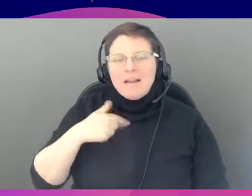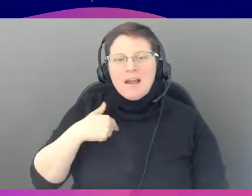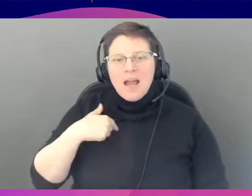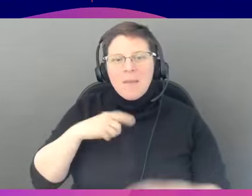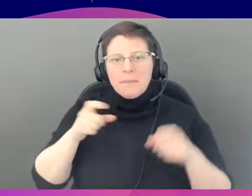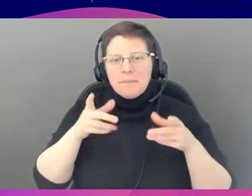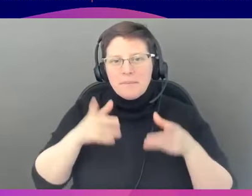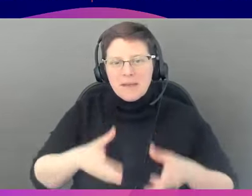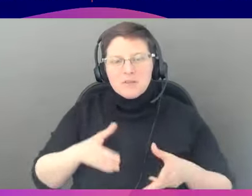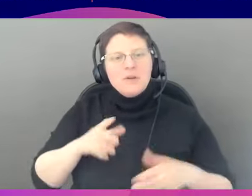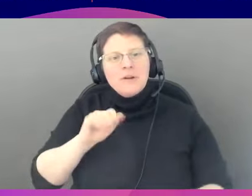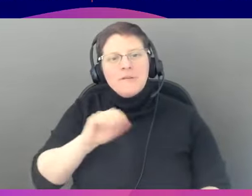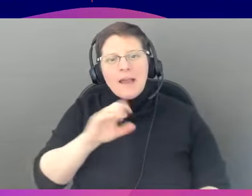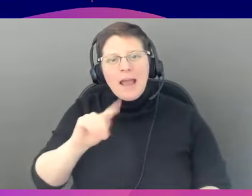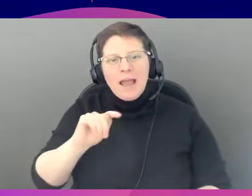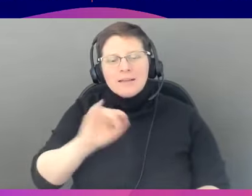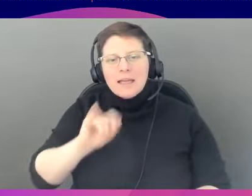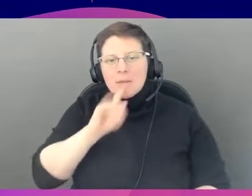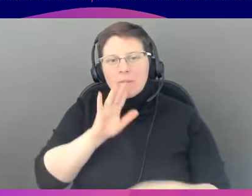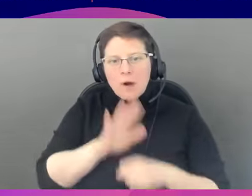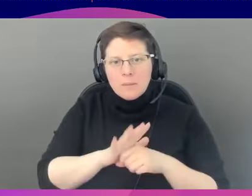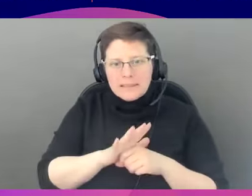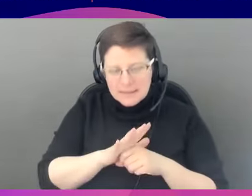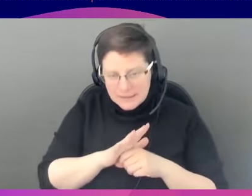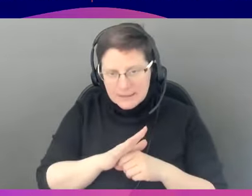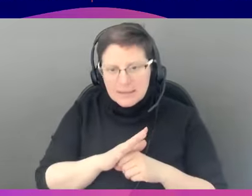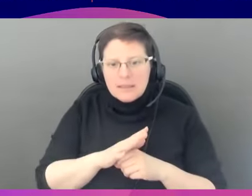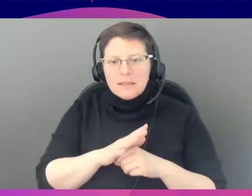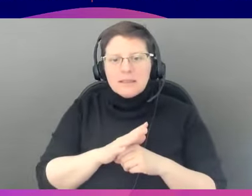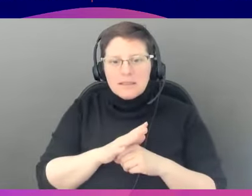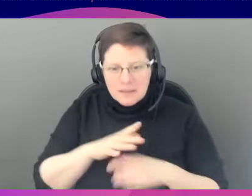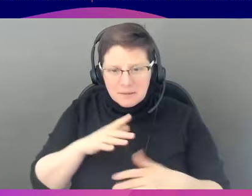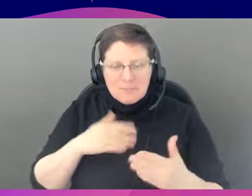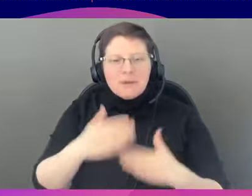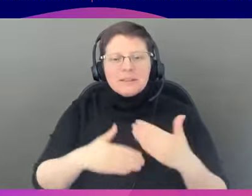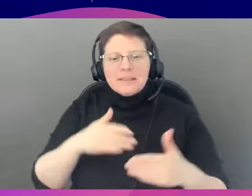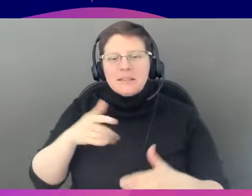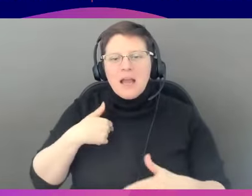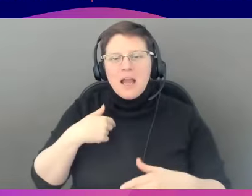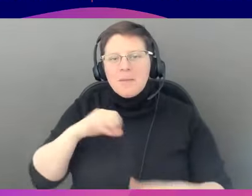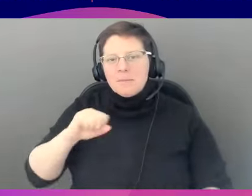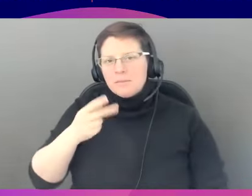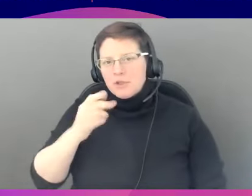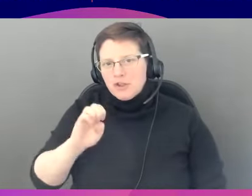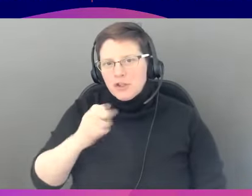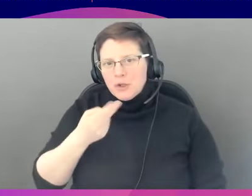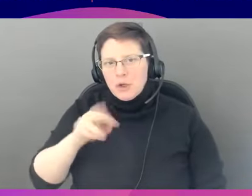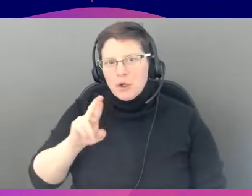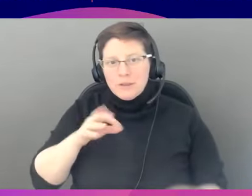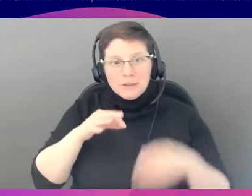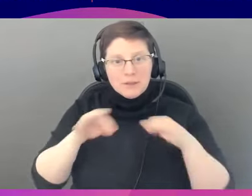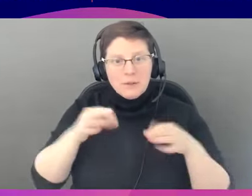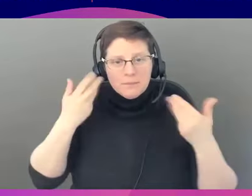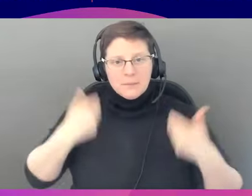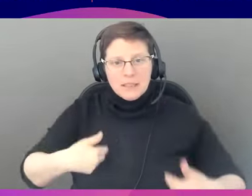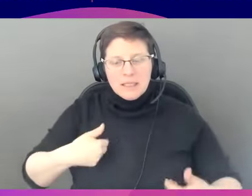Promising Practices project, and I go by she and her pronouns. To give a physical description of myself, I am a white woman with